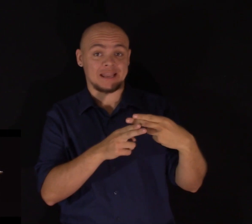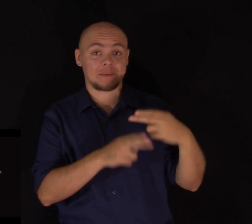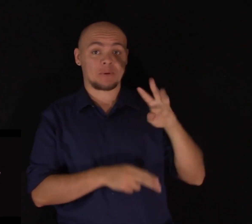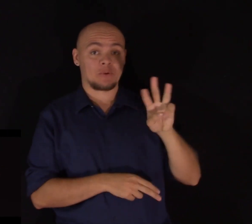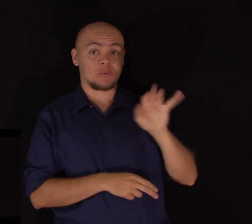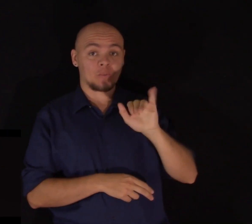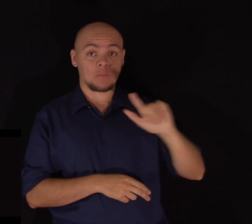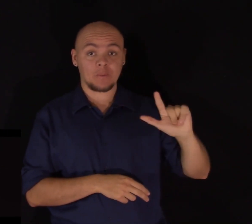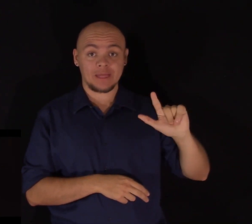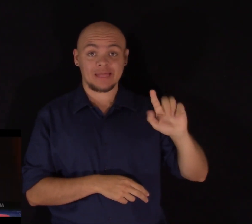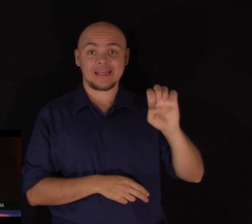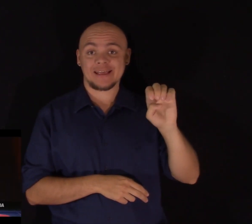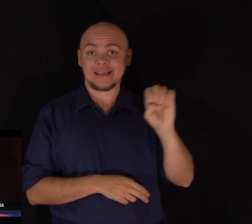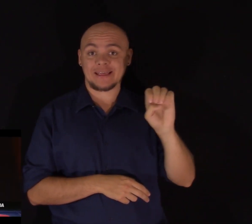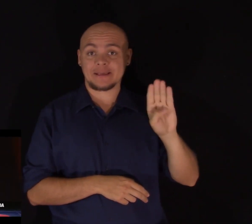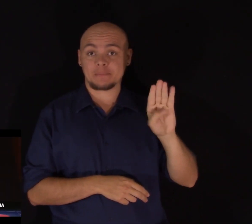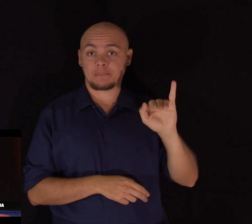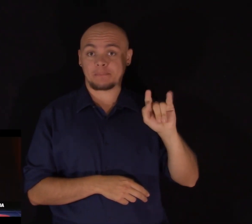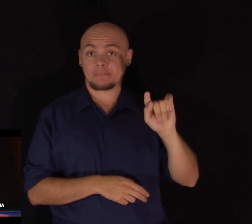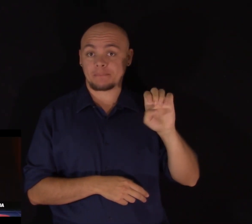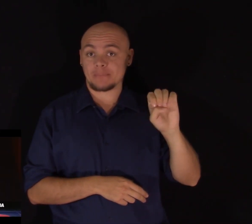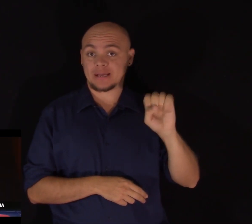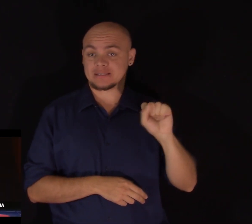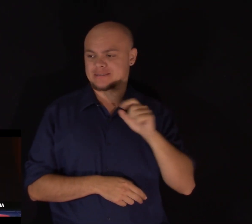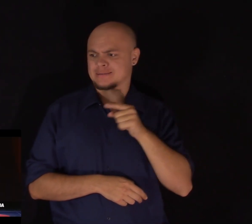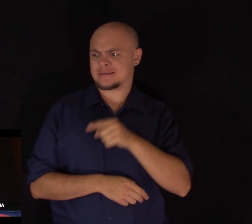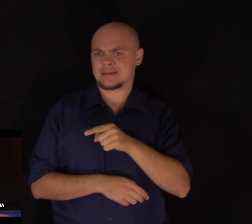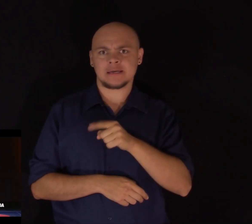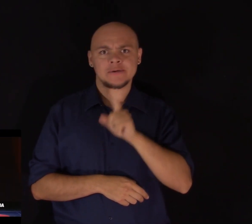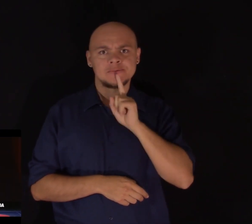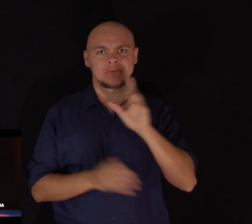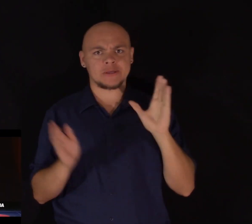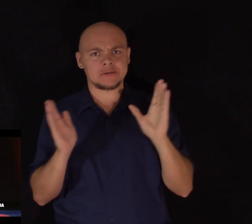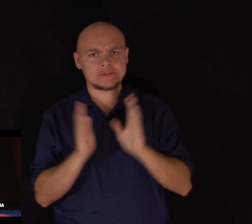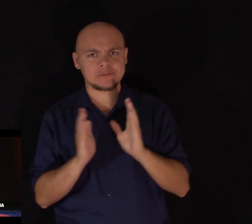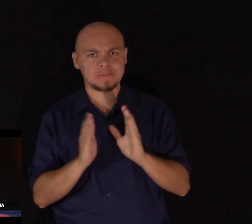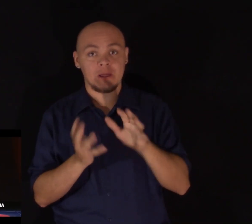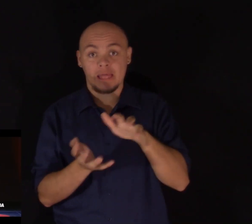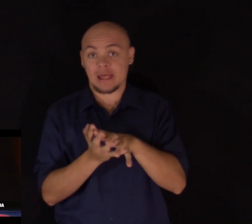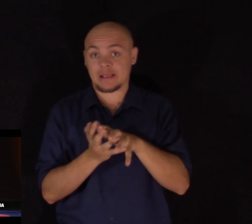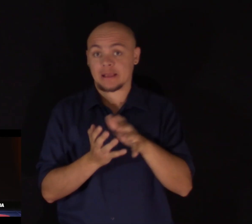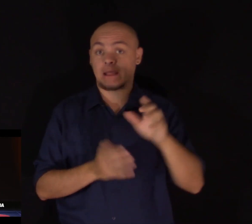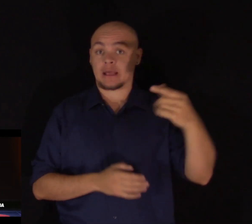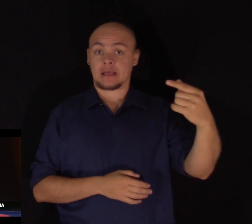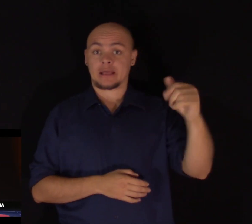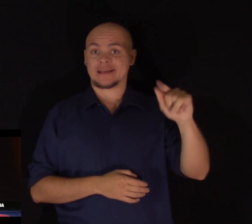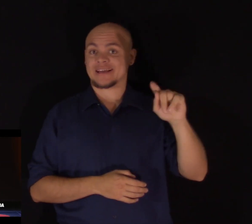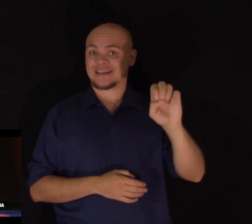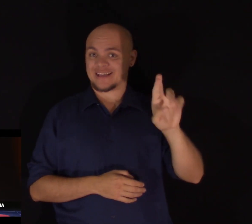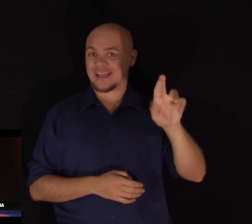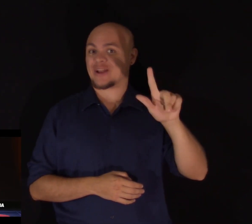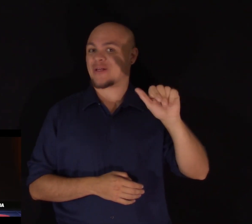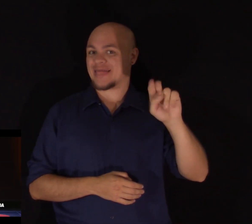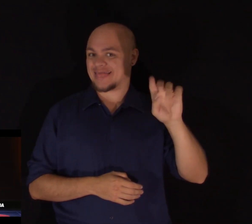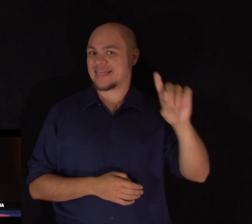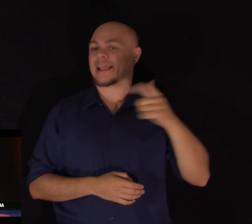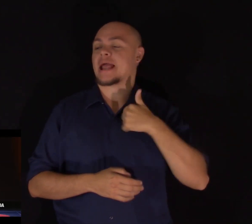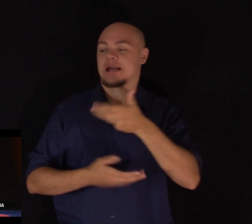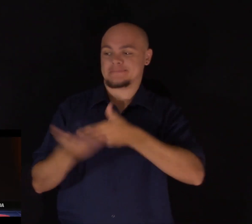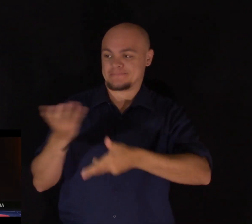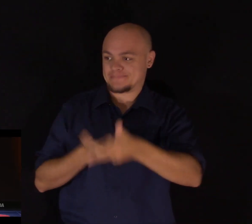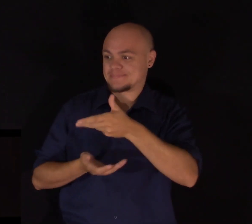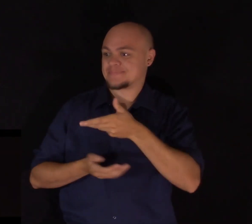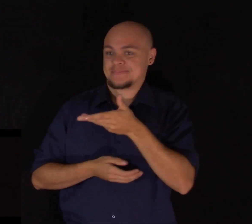E. Bites. Willie Bites is a little alligator that I work with at Gatorland, and he's not much different than any other